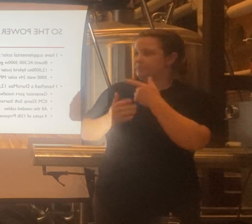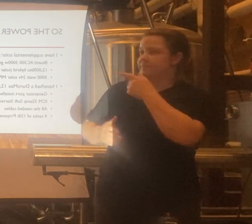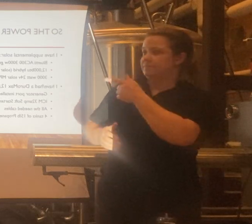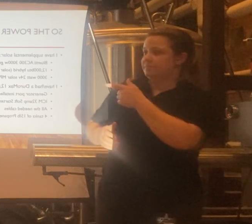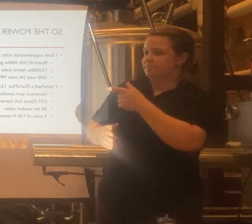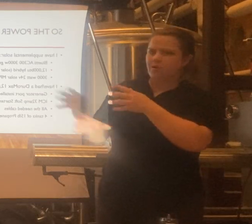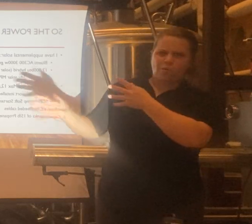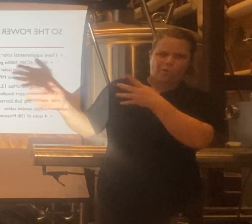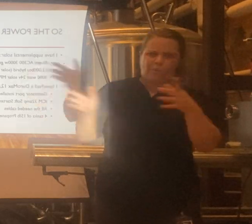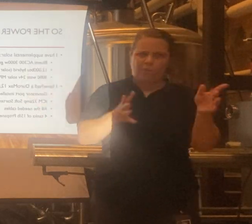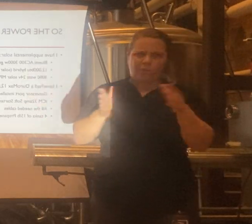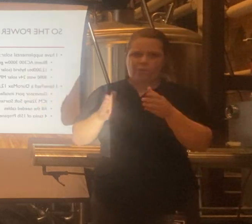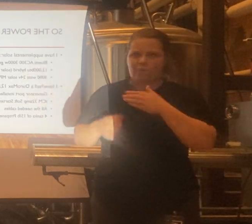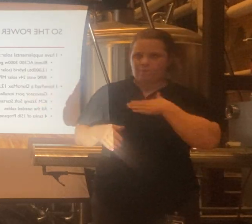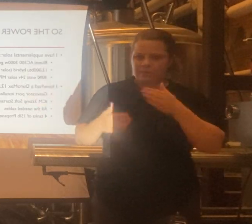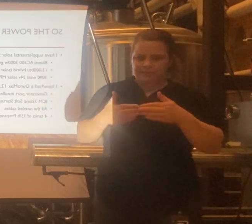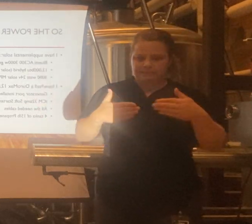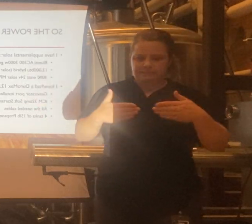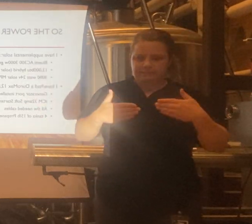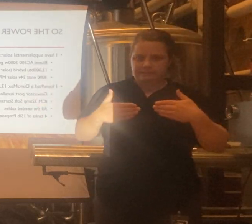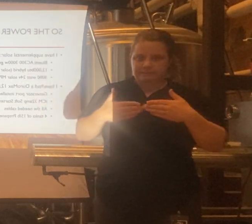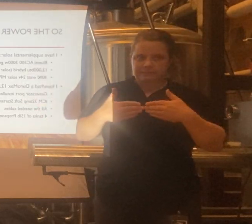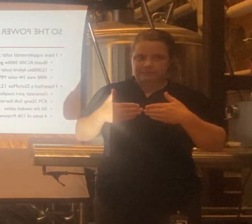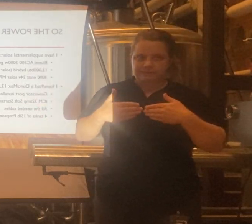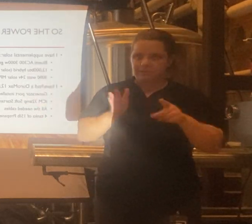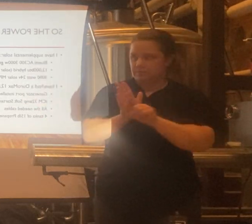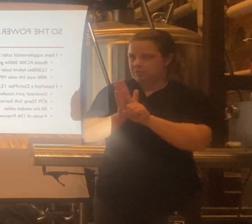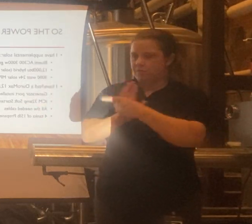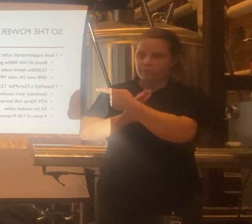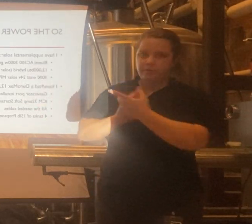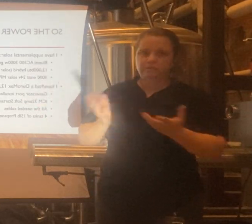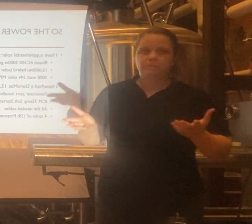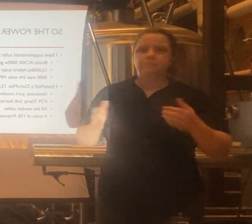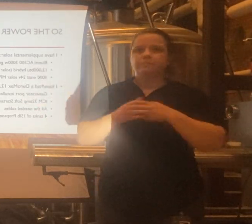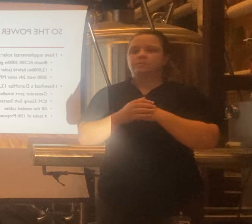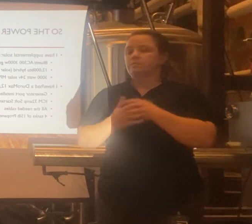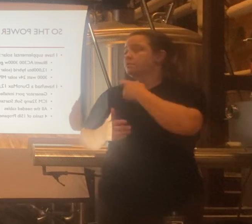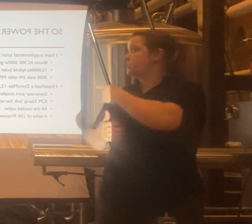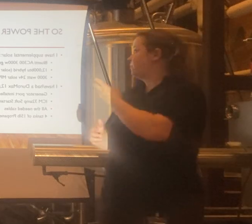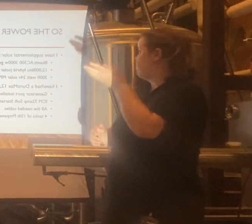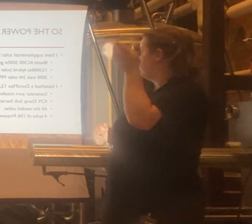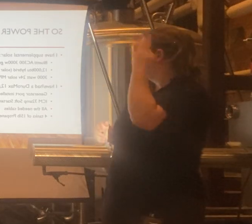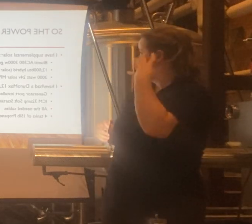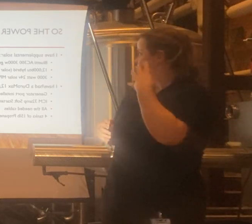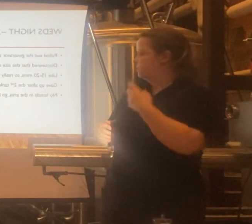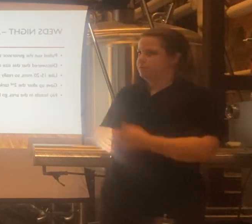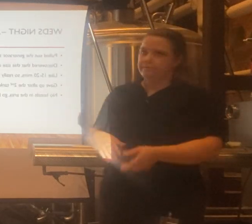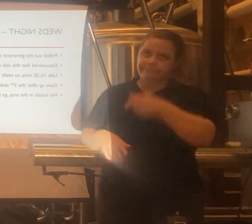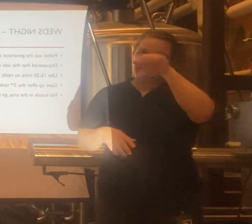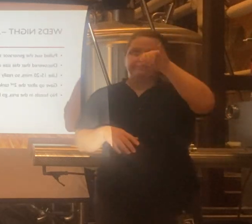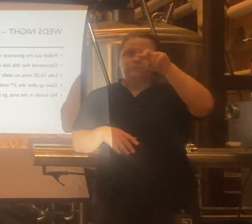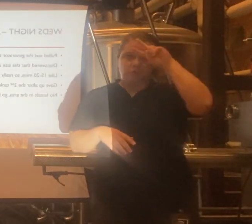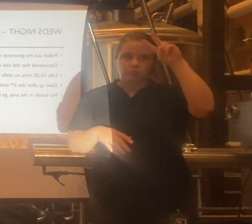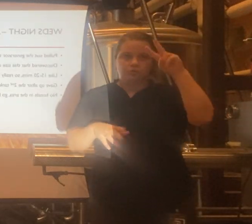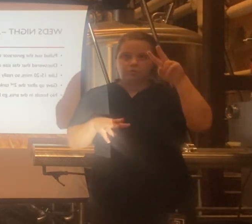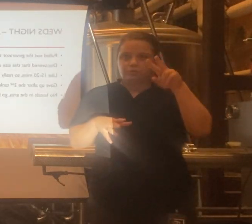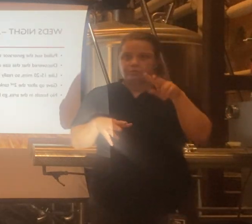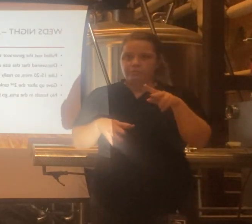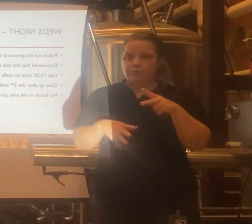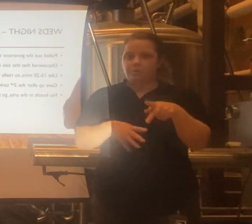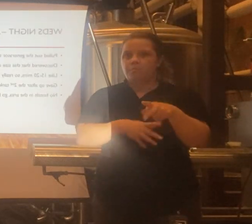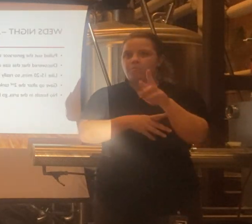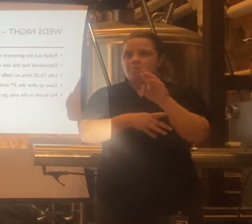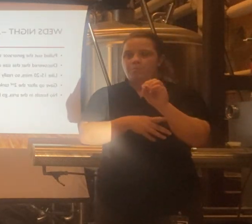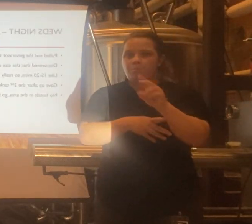forth. I had all the needed cables, and I had 4 of these little stupid propane tanks, which turned out to be worthless. So